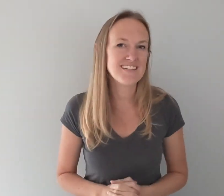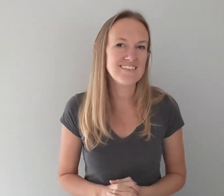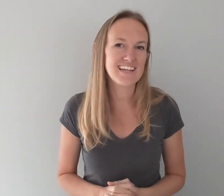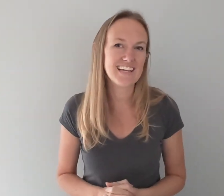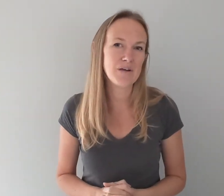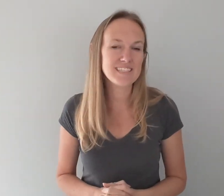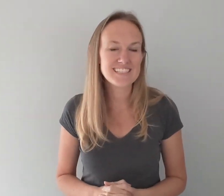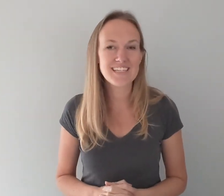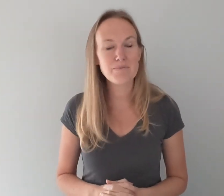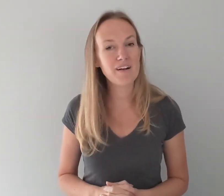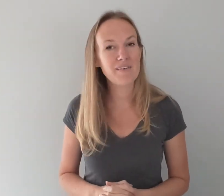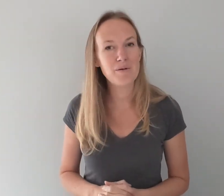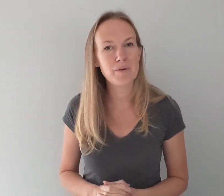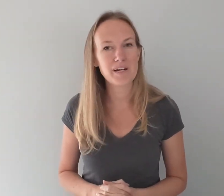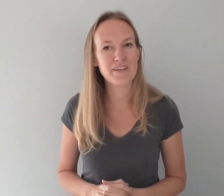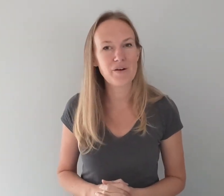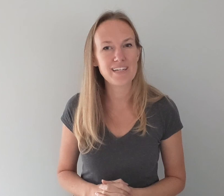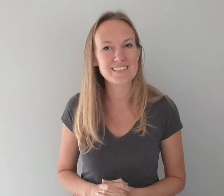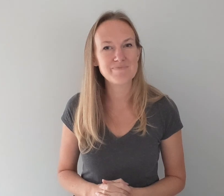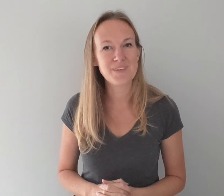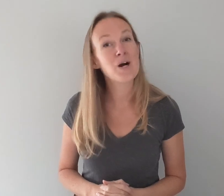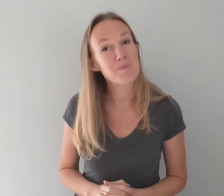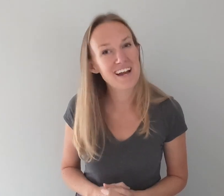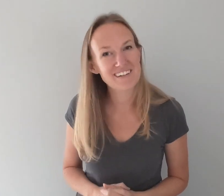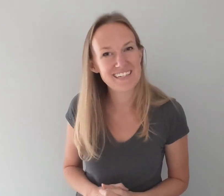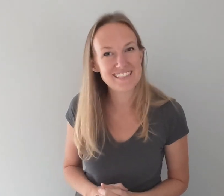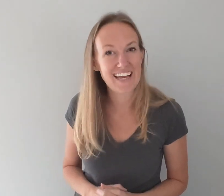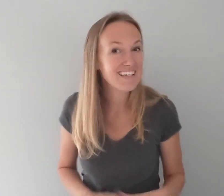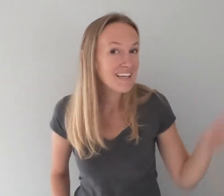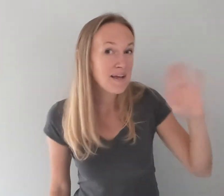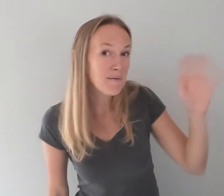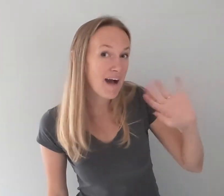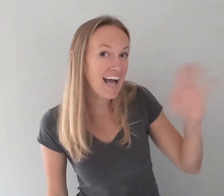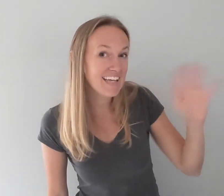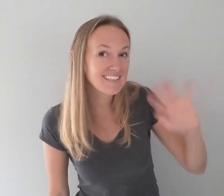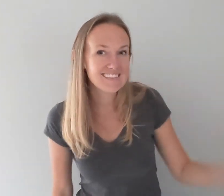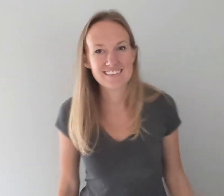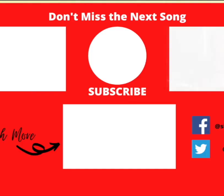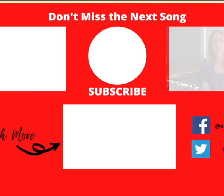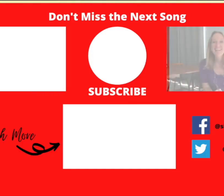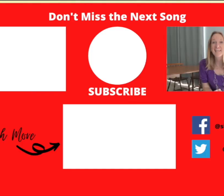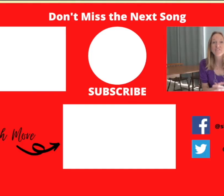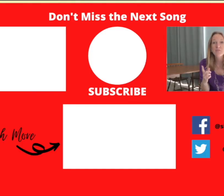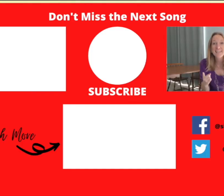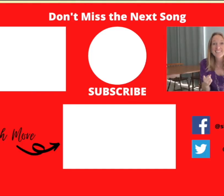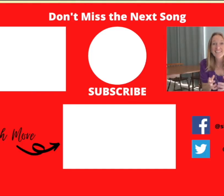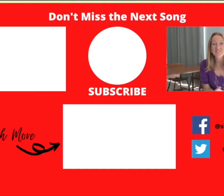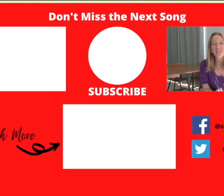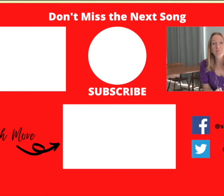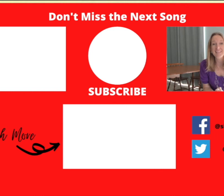to, and I can't wait to see you tomorrow when we work on the chorus. Hope you're having a great day. Bye. If you liked today's video, please